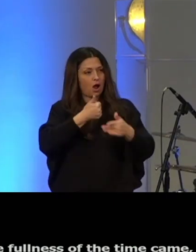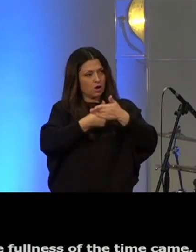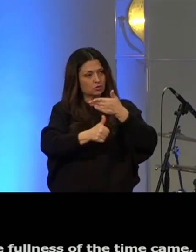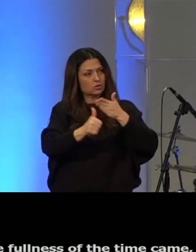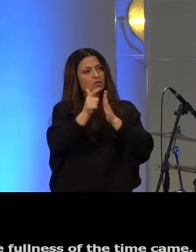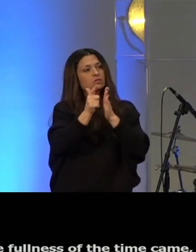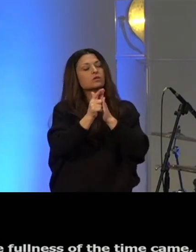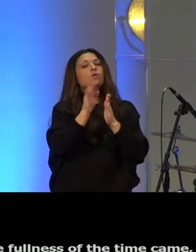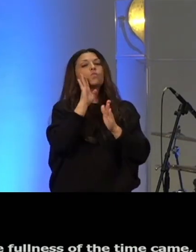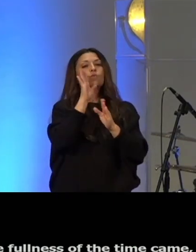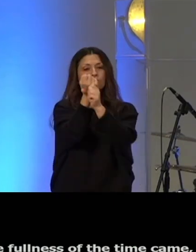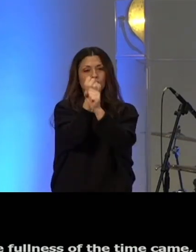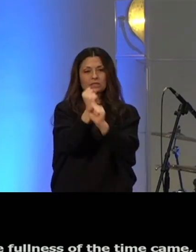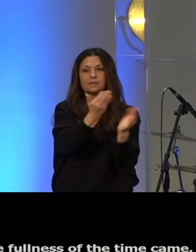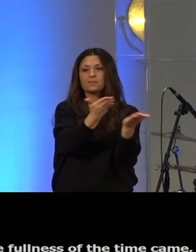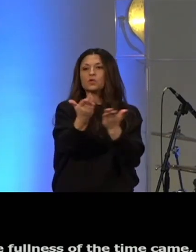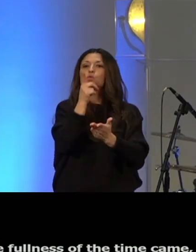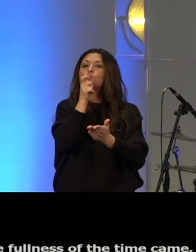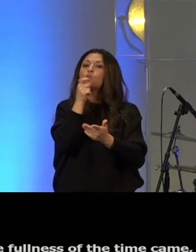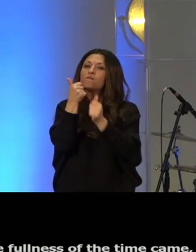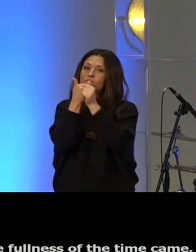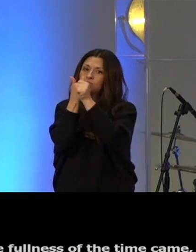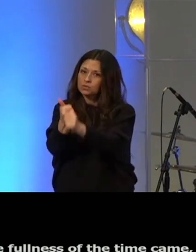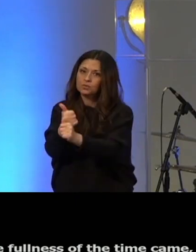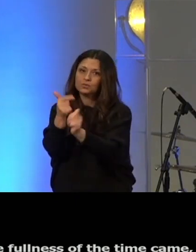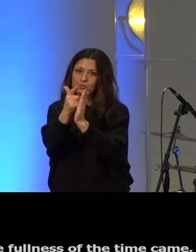so that he might redeem those who were under the law.